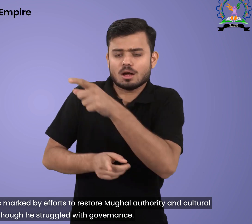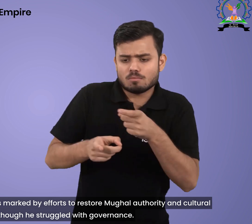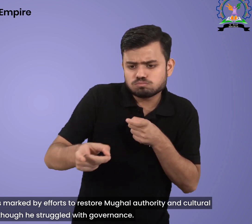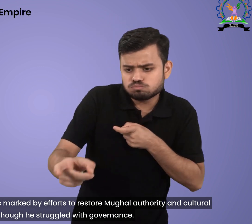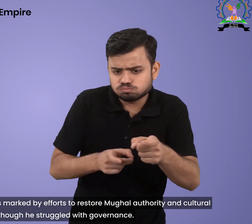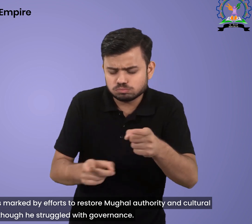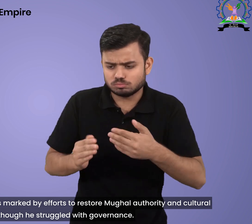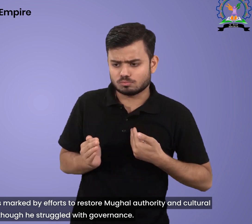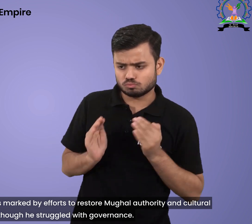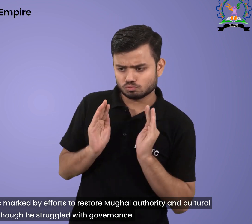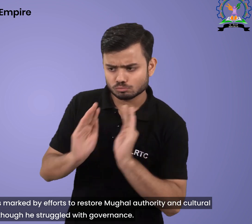with governance.